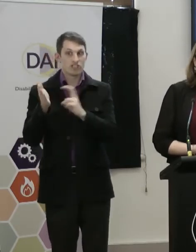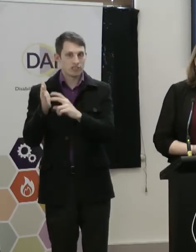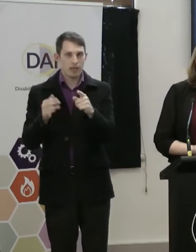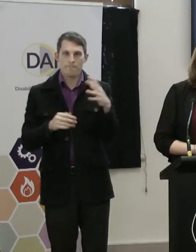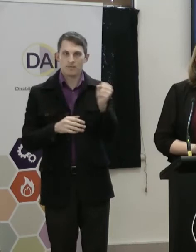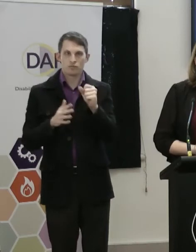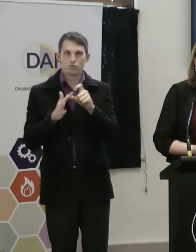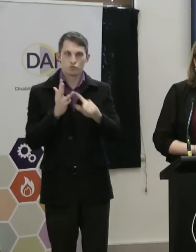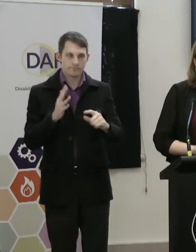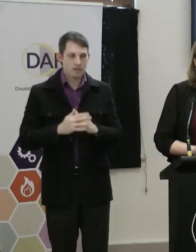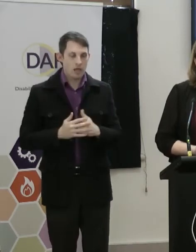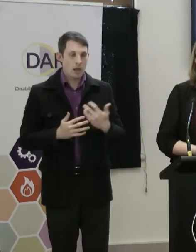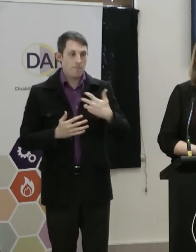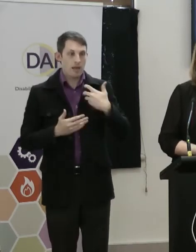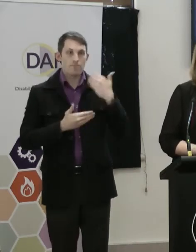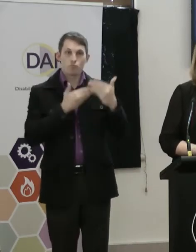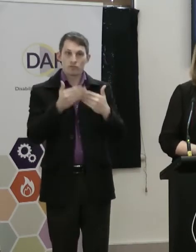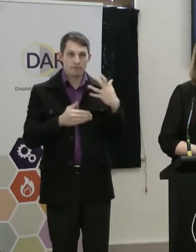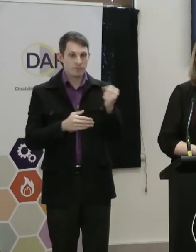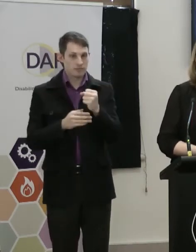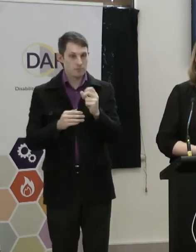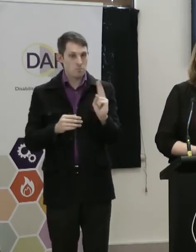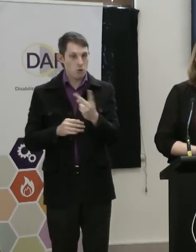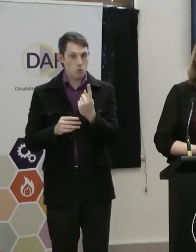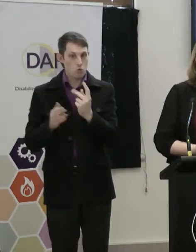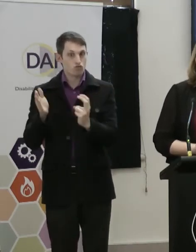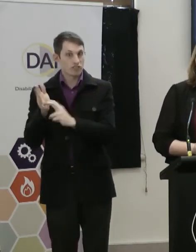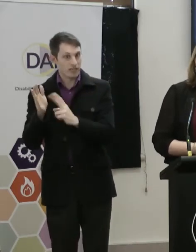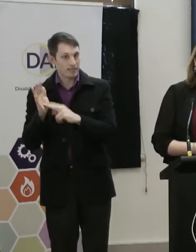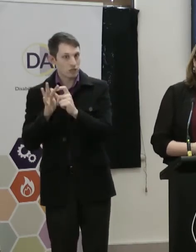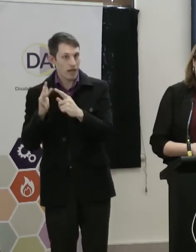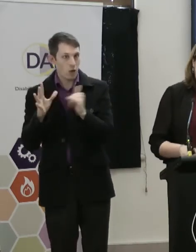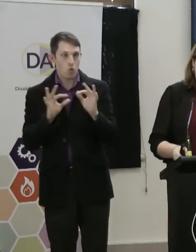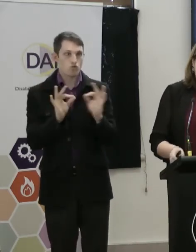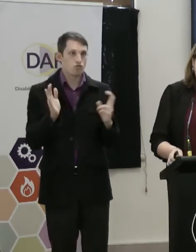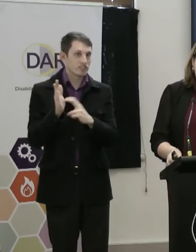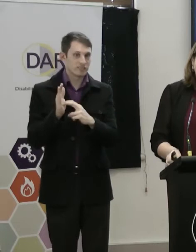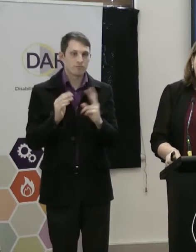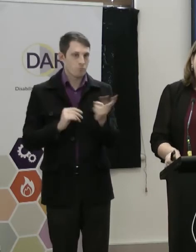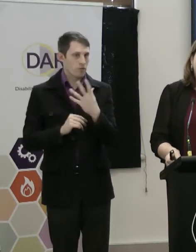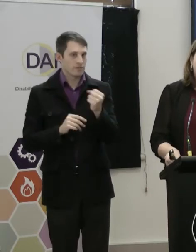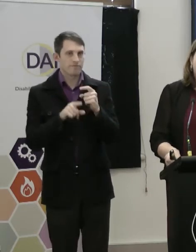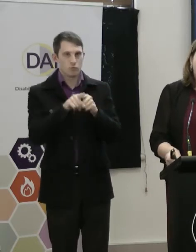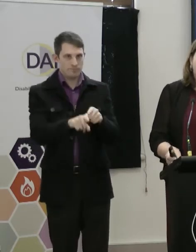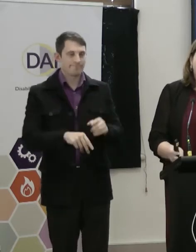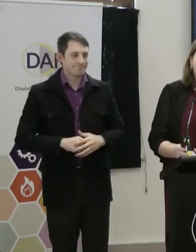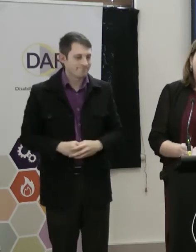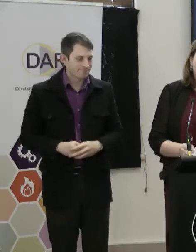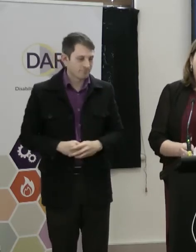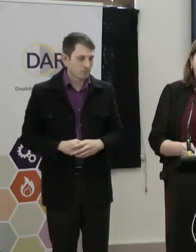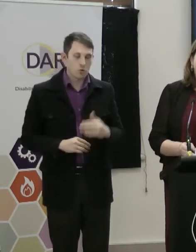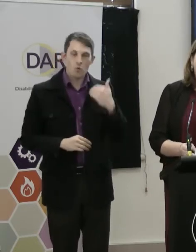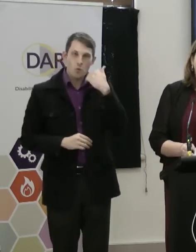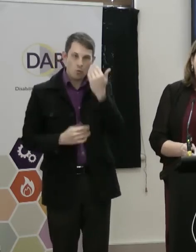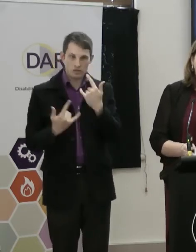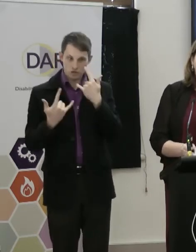Complaints processes must be undertaken by both registered and unregistered providers. So they're the sort of things that we look at each time a